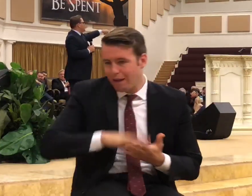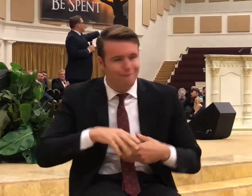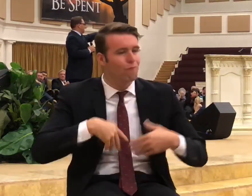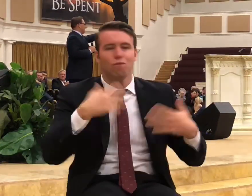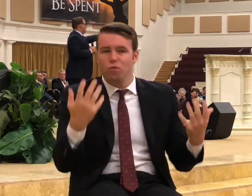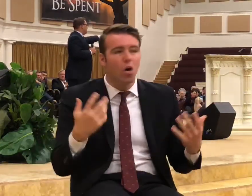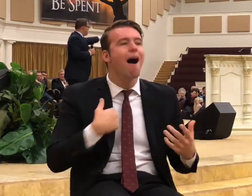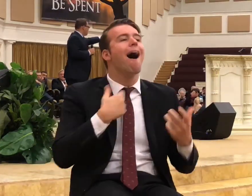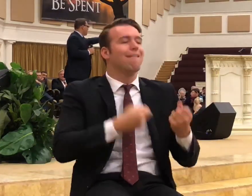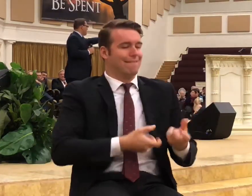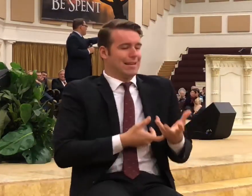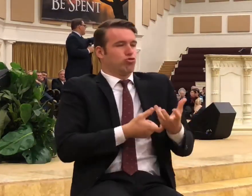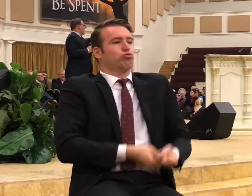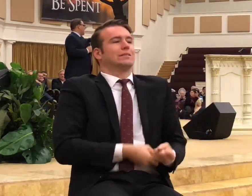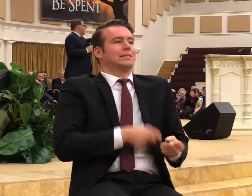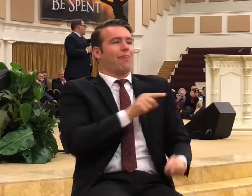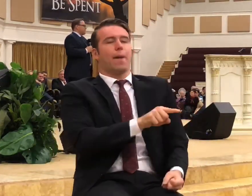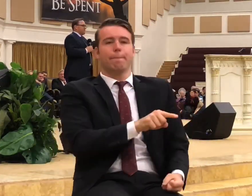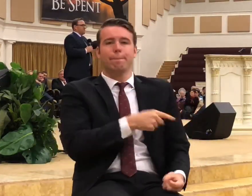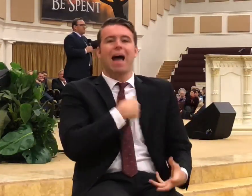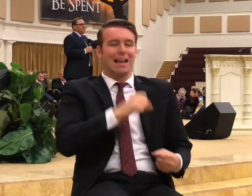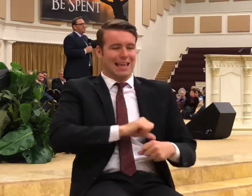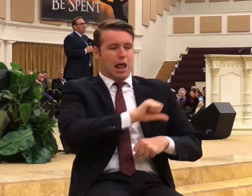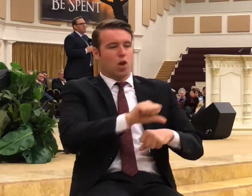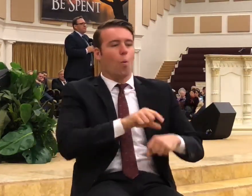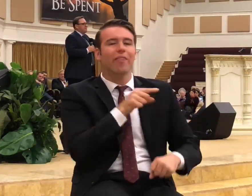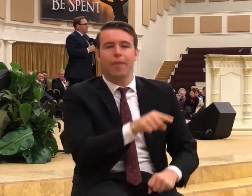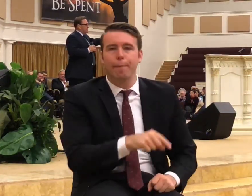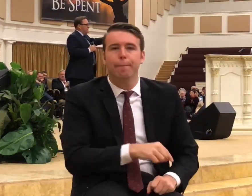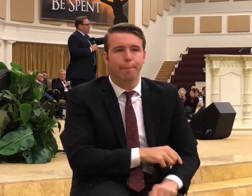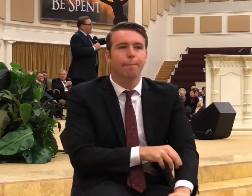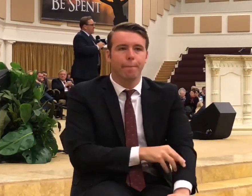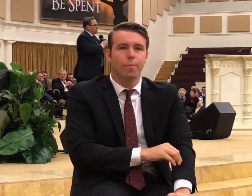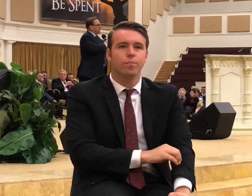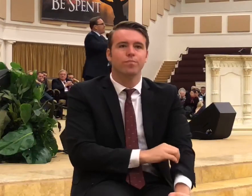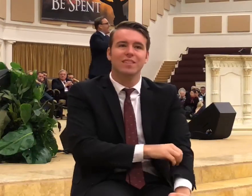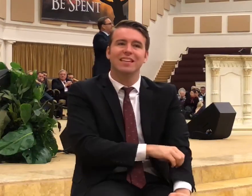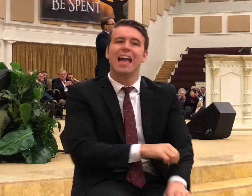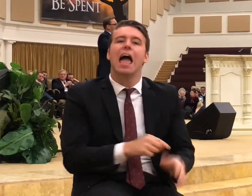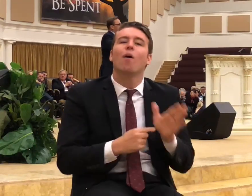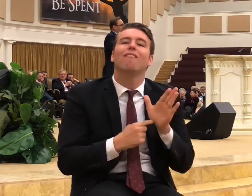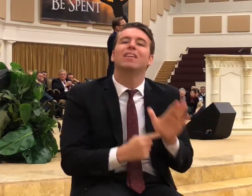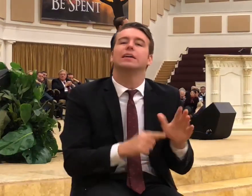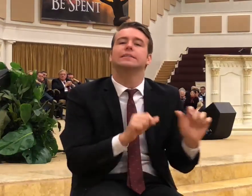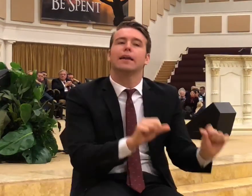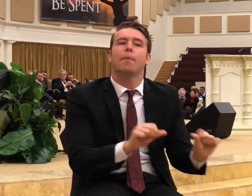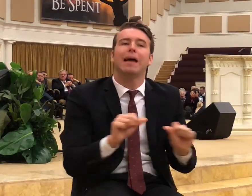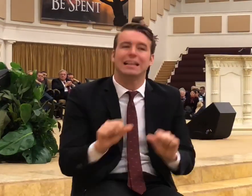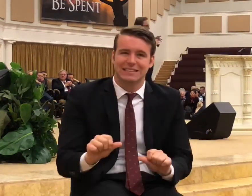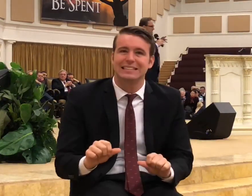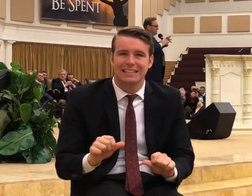I can trust them. I can anoint them. It reveals the capacity.